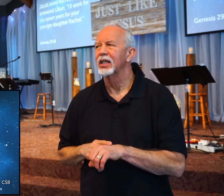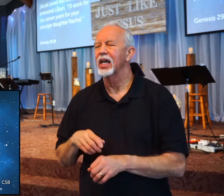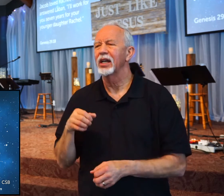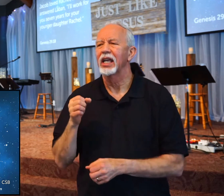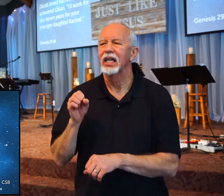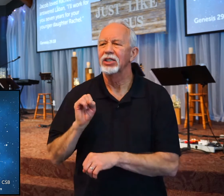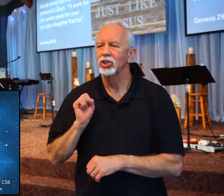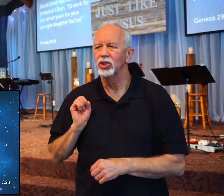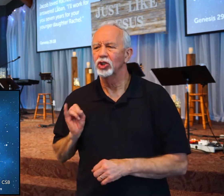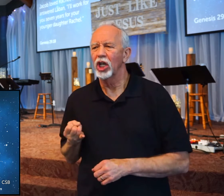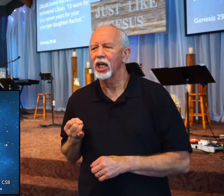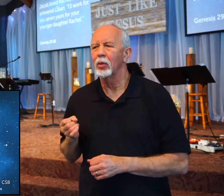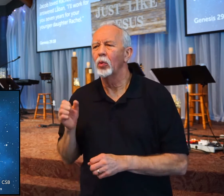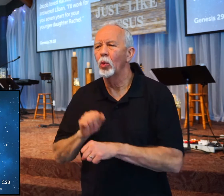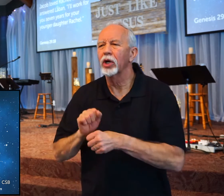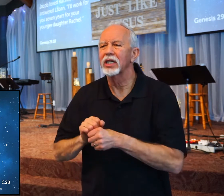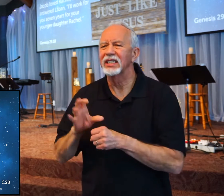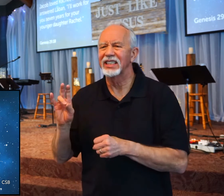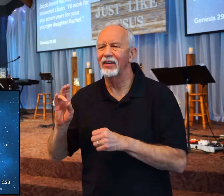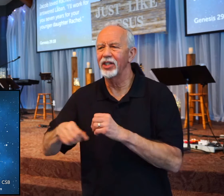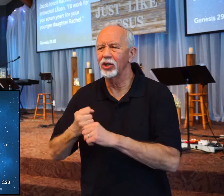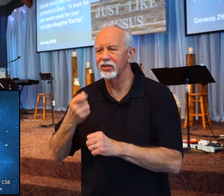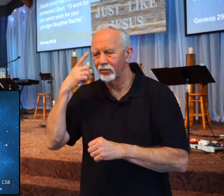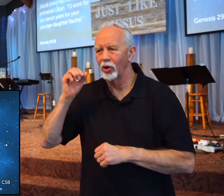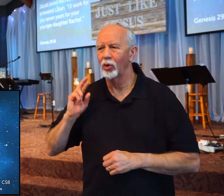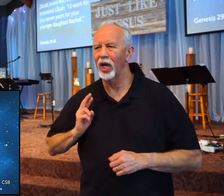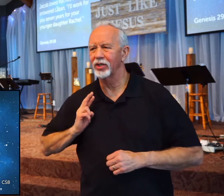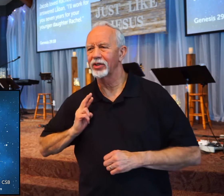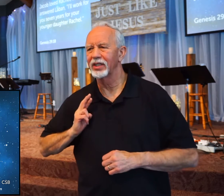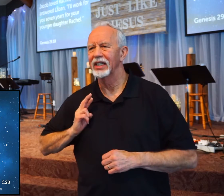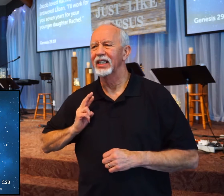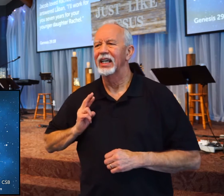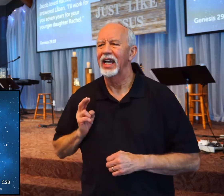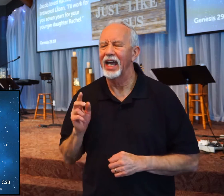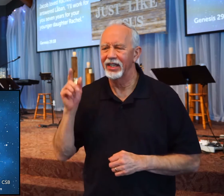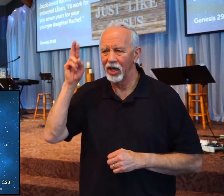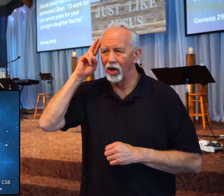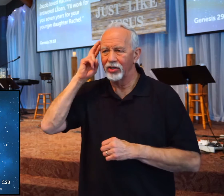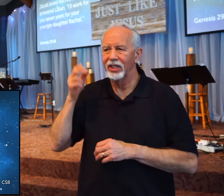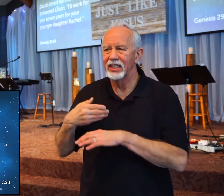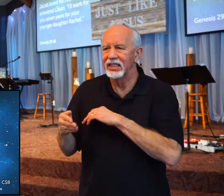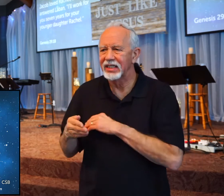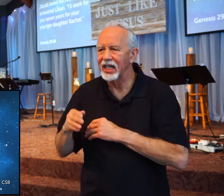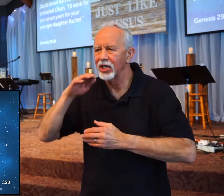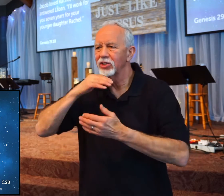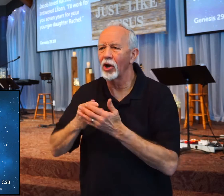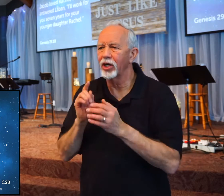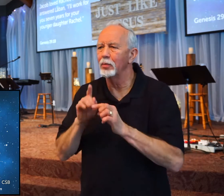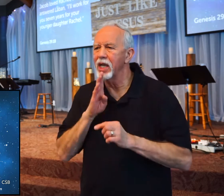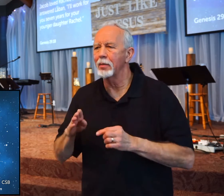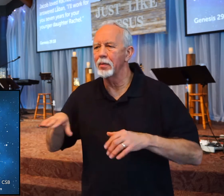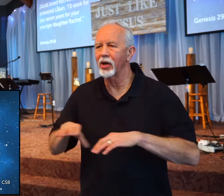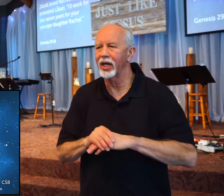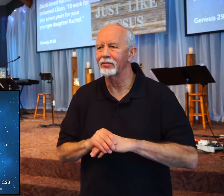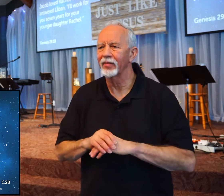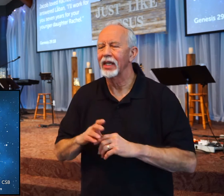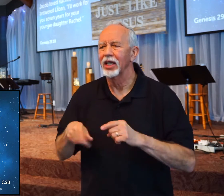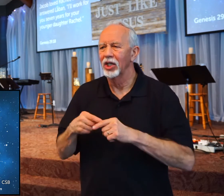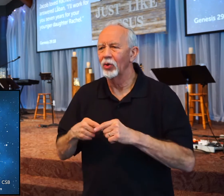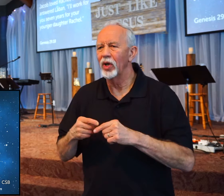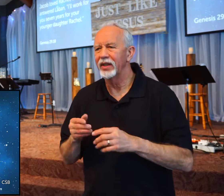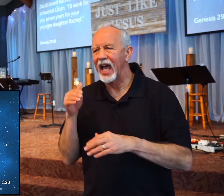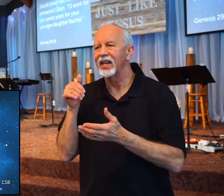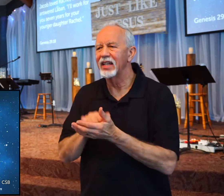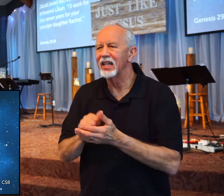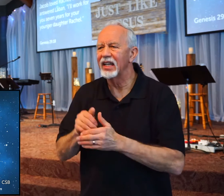for Rachel. And then Laban sent his daughter to be married to Jacob. But once the marriage is consummated,